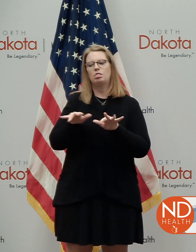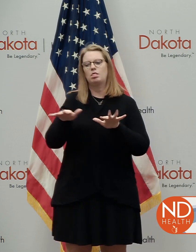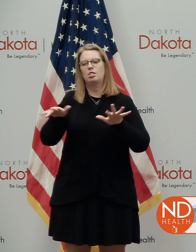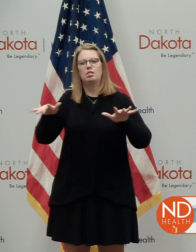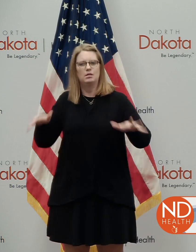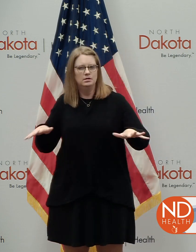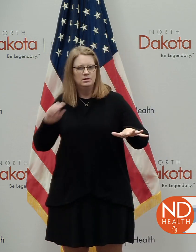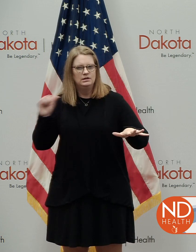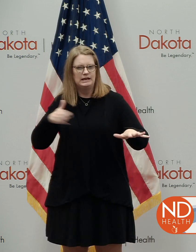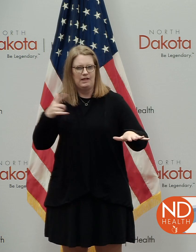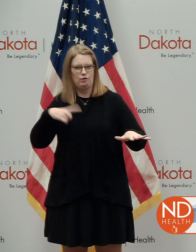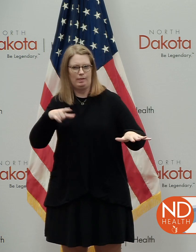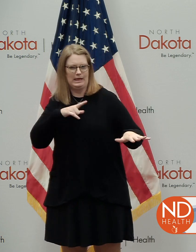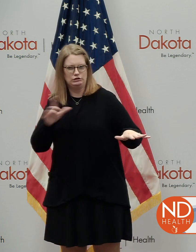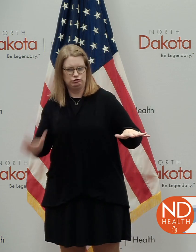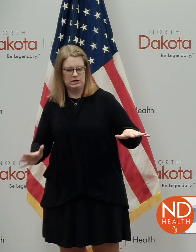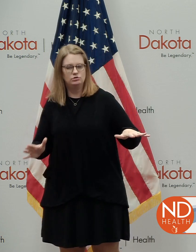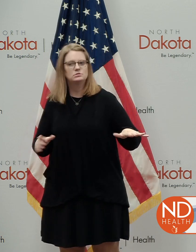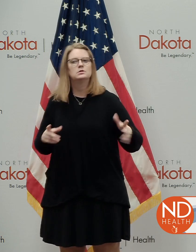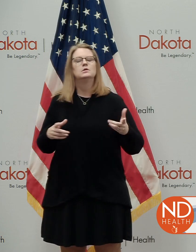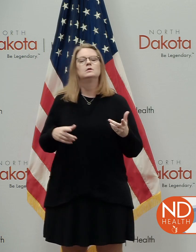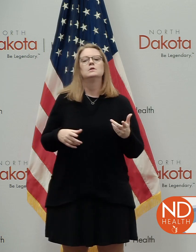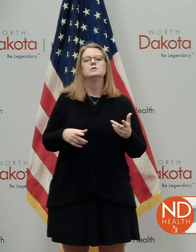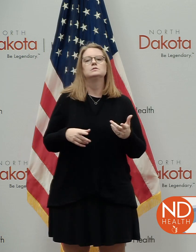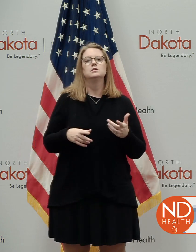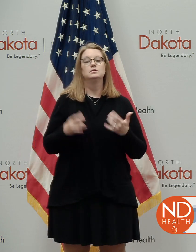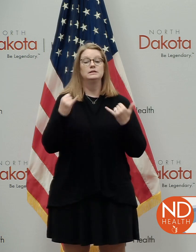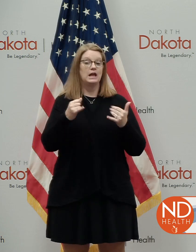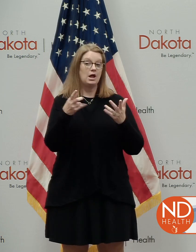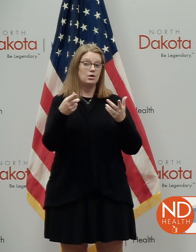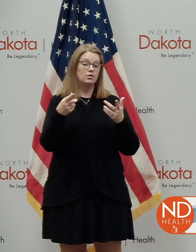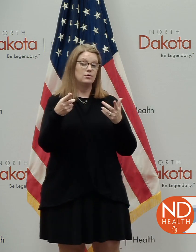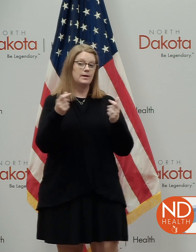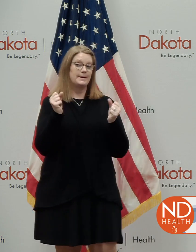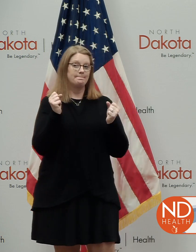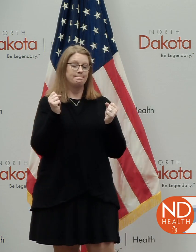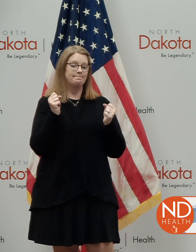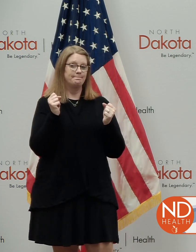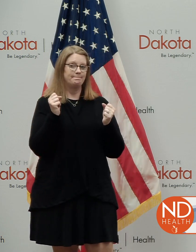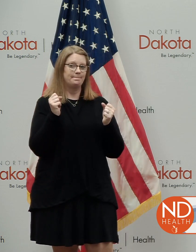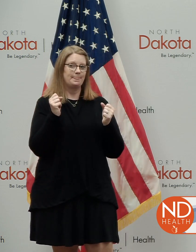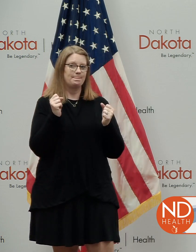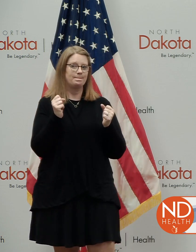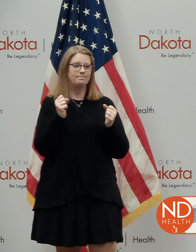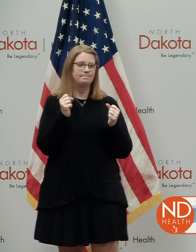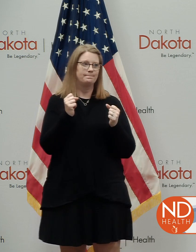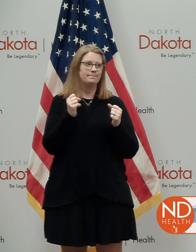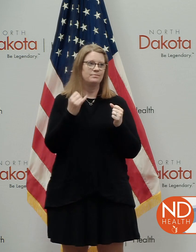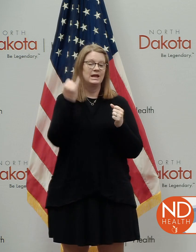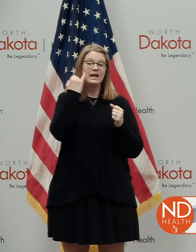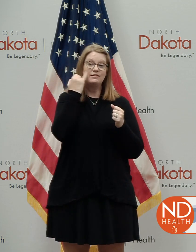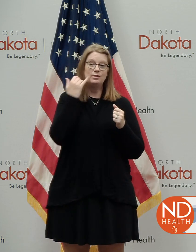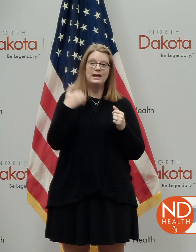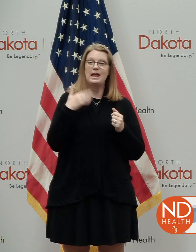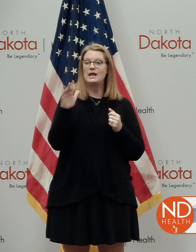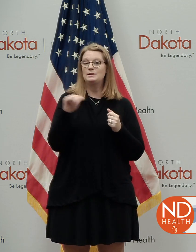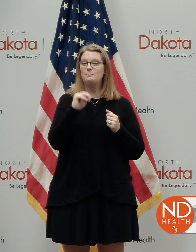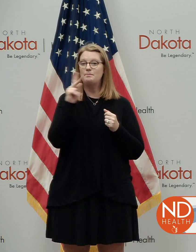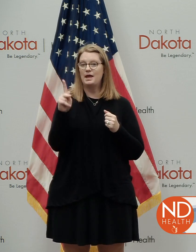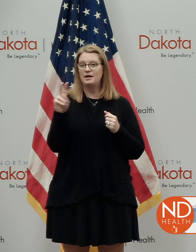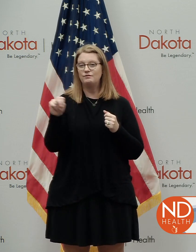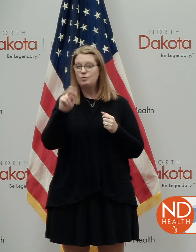as well. And so what was happening during the whole thing, if we had a Bank of North Dakota or an